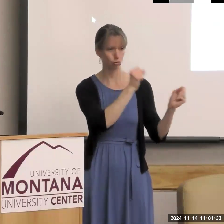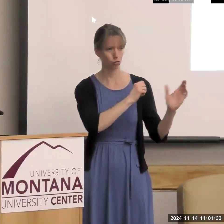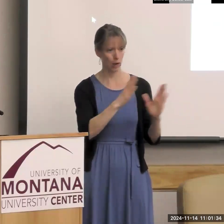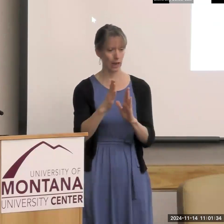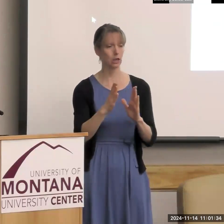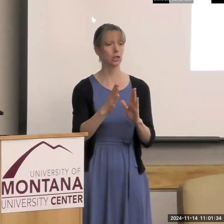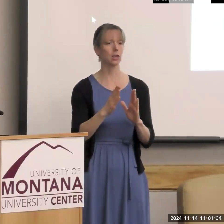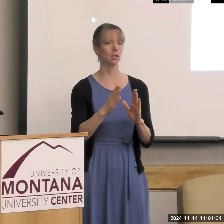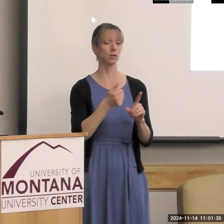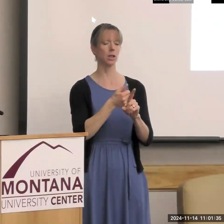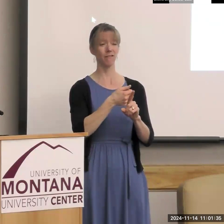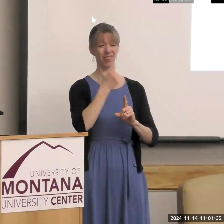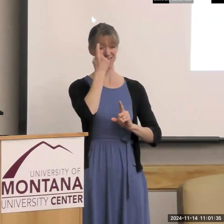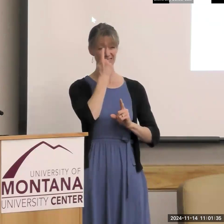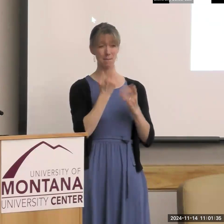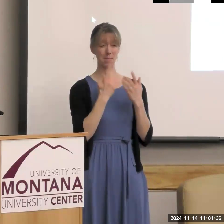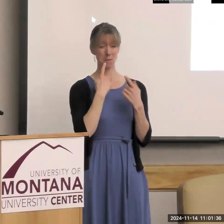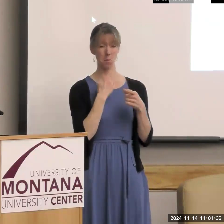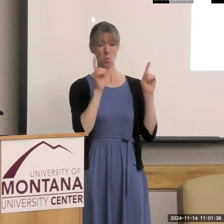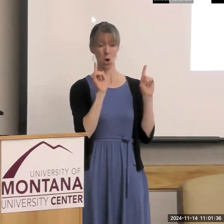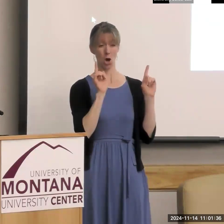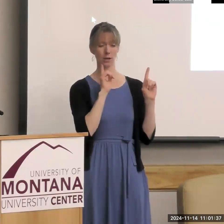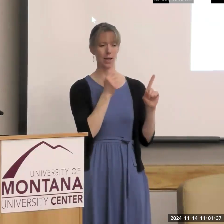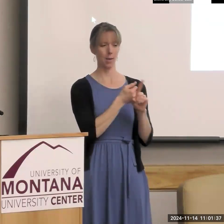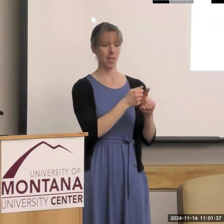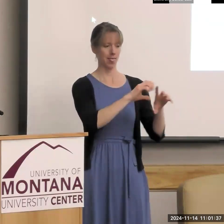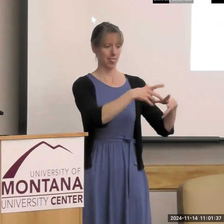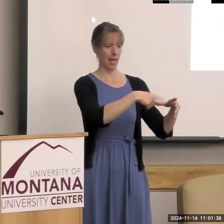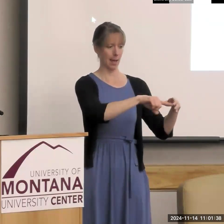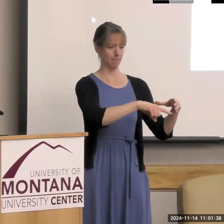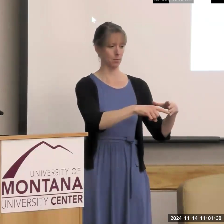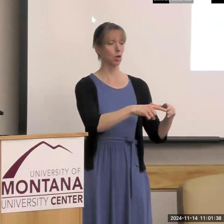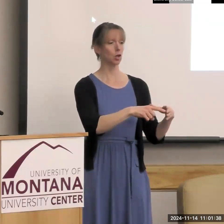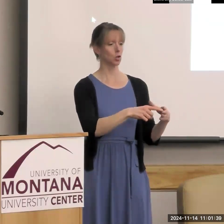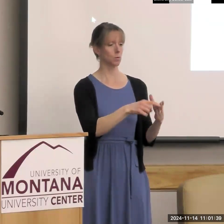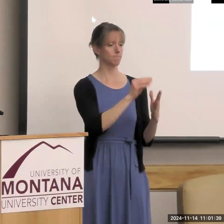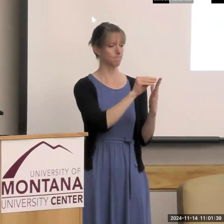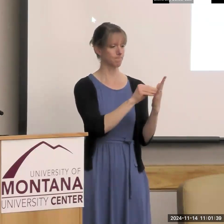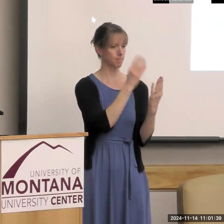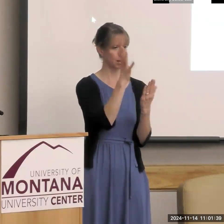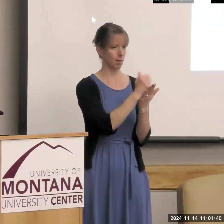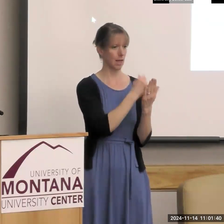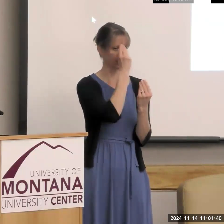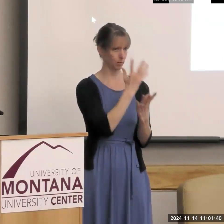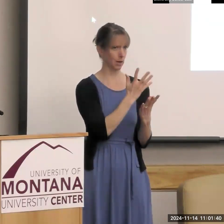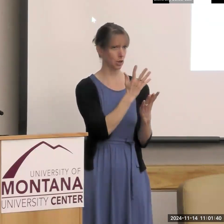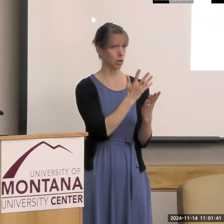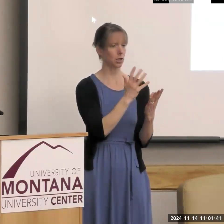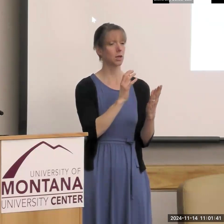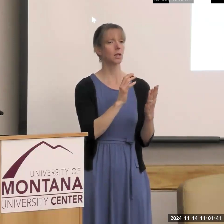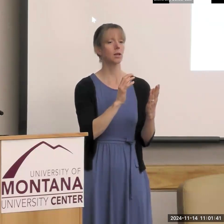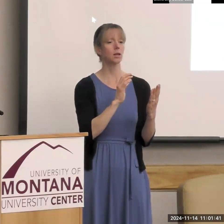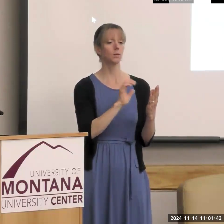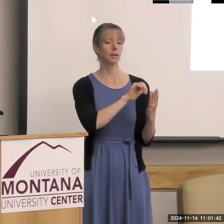that they think might work to help them collect information, consistent with other information collected in their